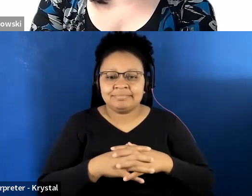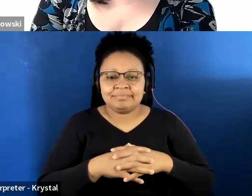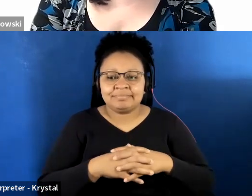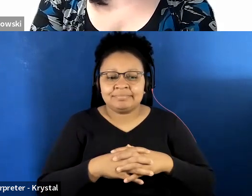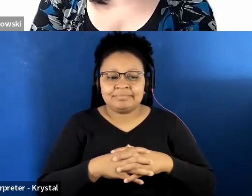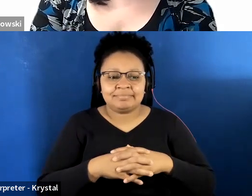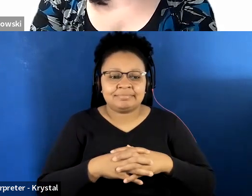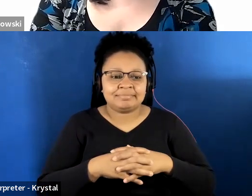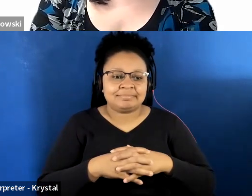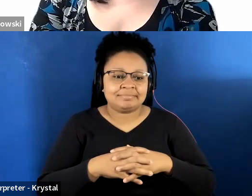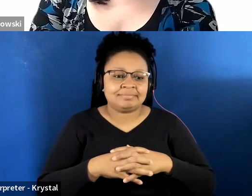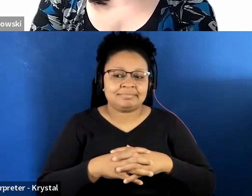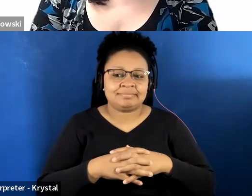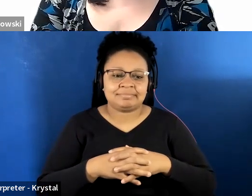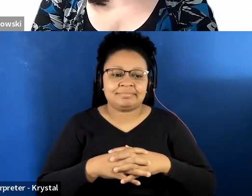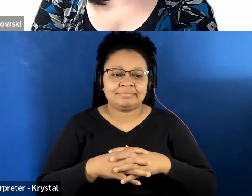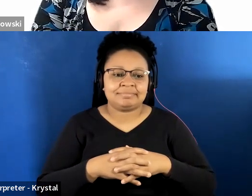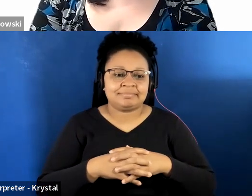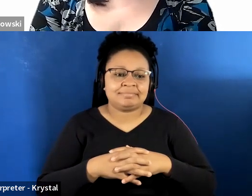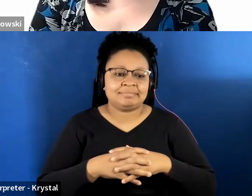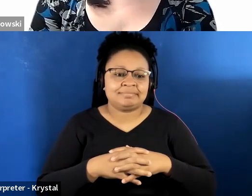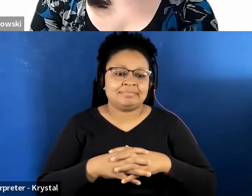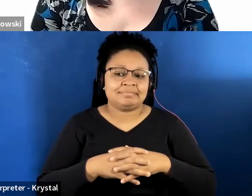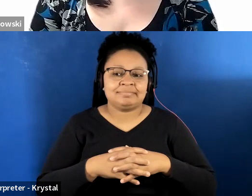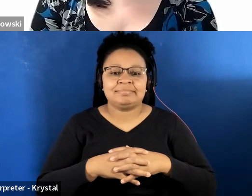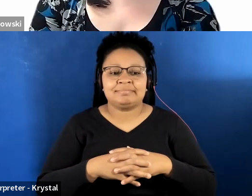You froze, Vicki. So I